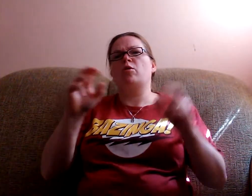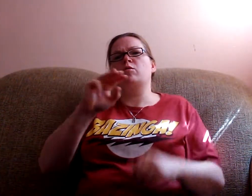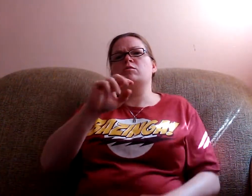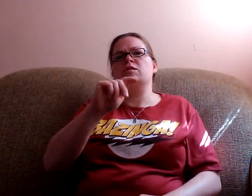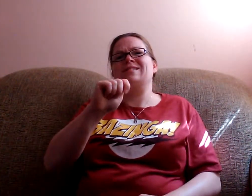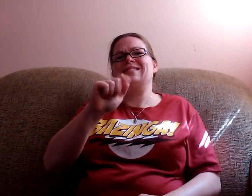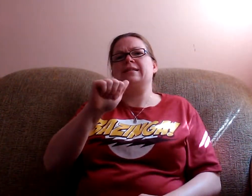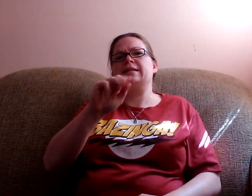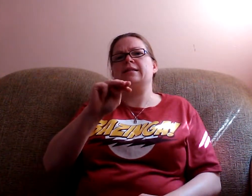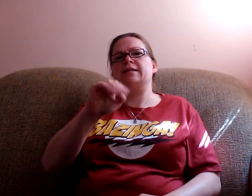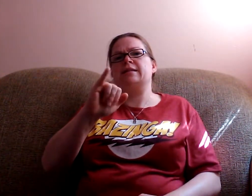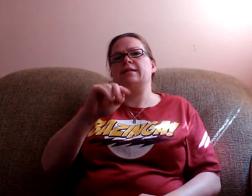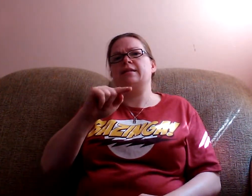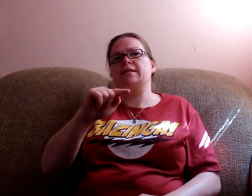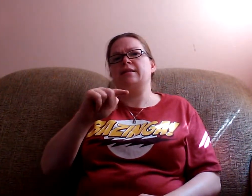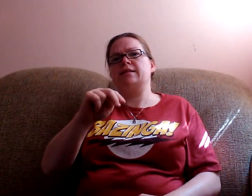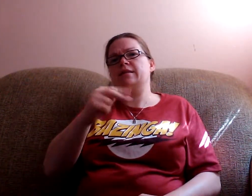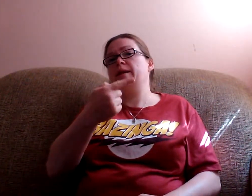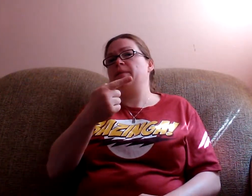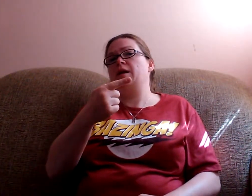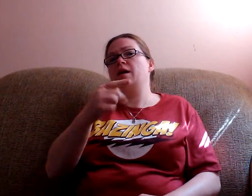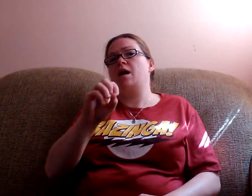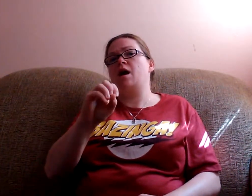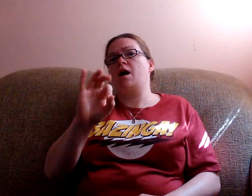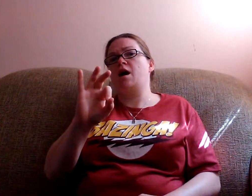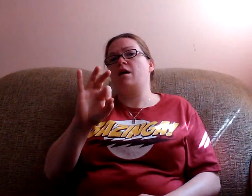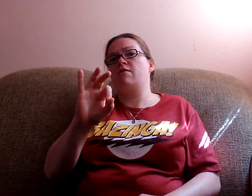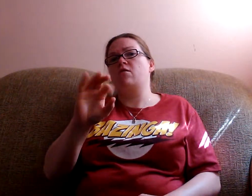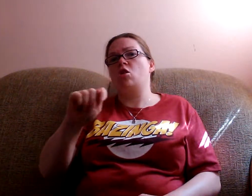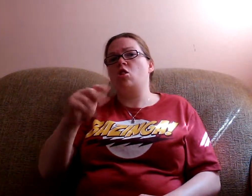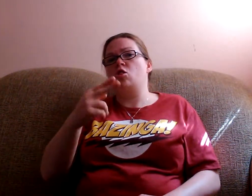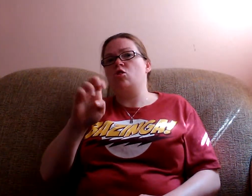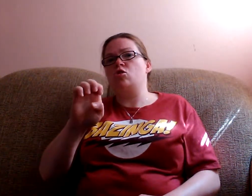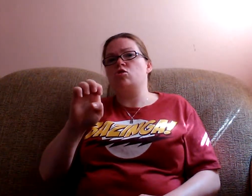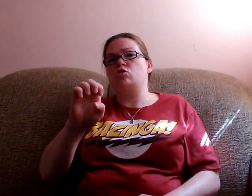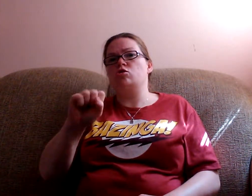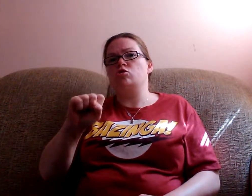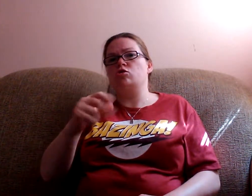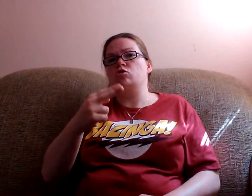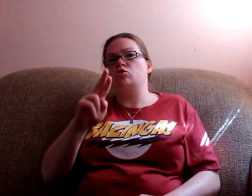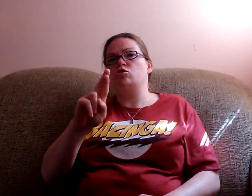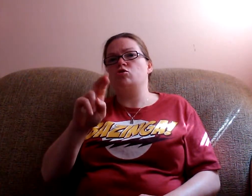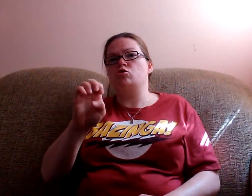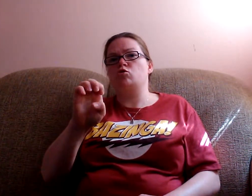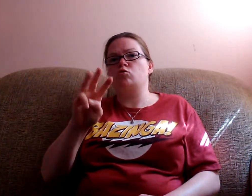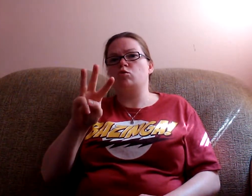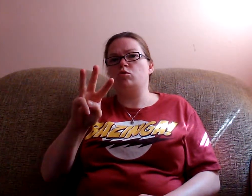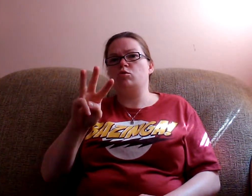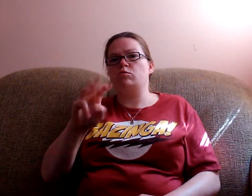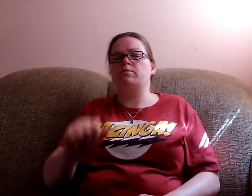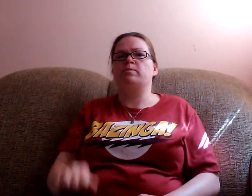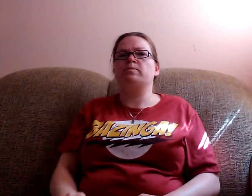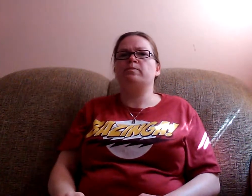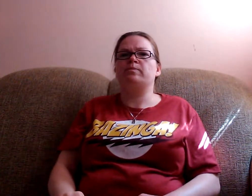fact that artists suffer and live in garrets and are poor. Great artists are suffering, and that's why